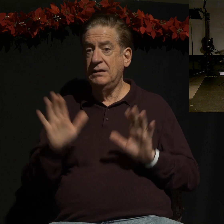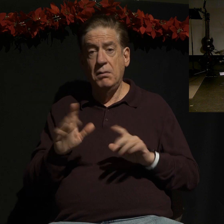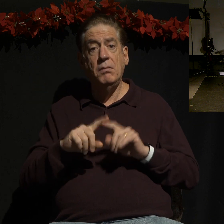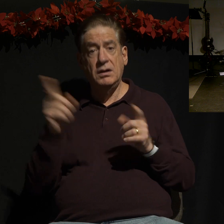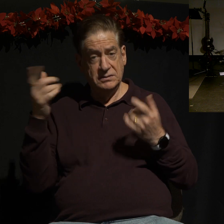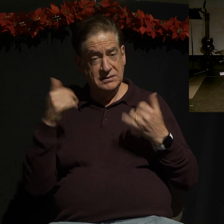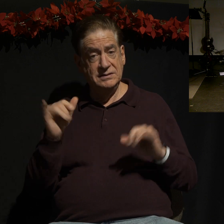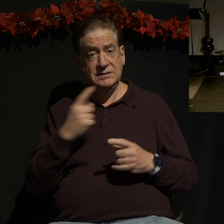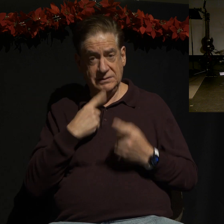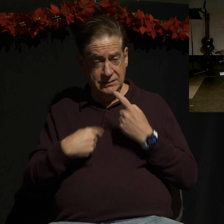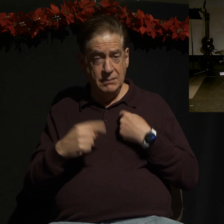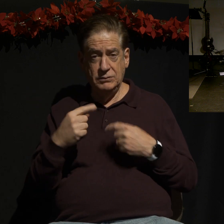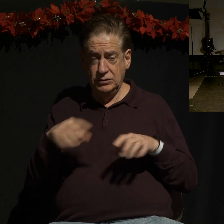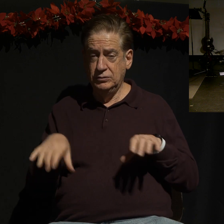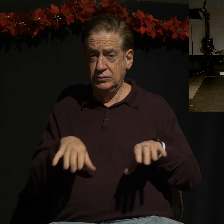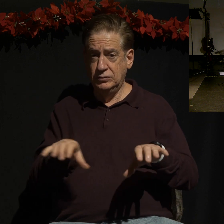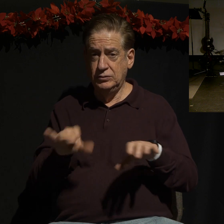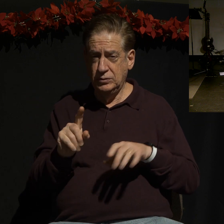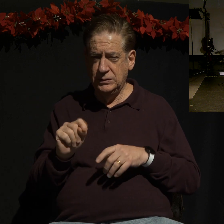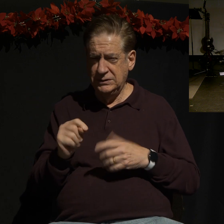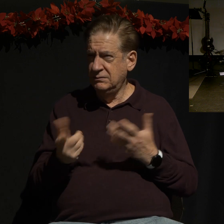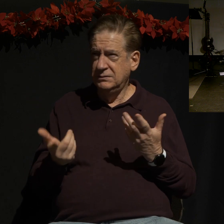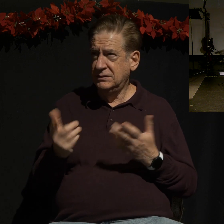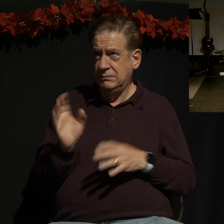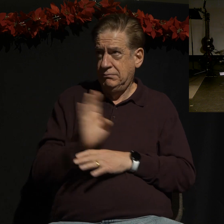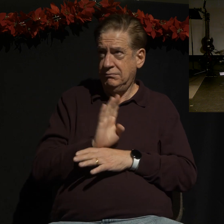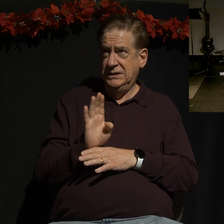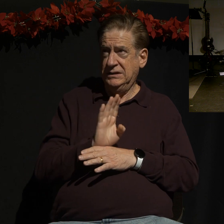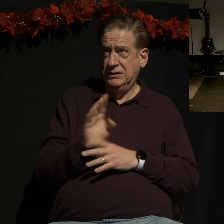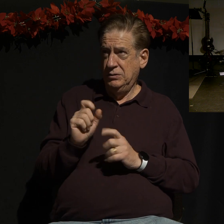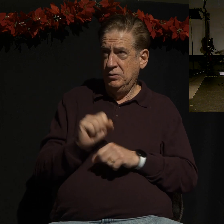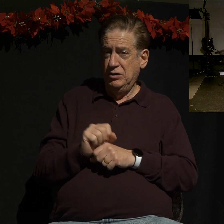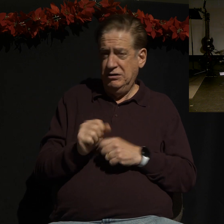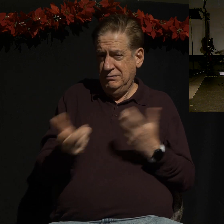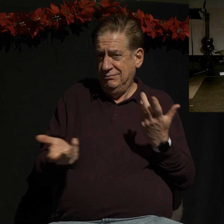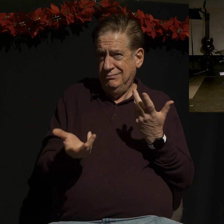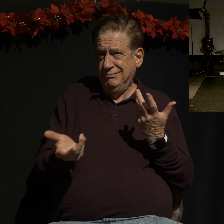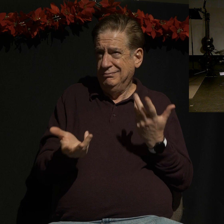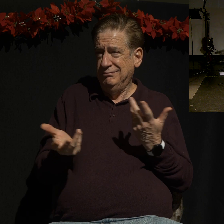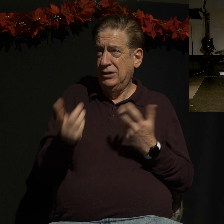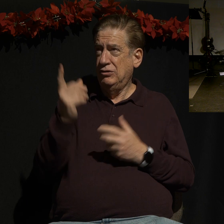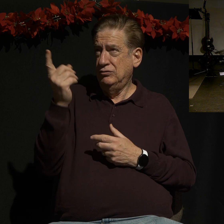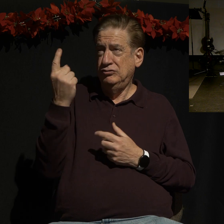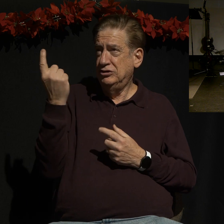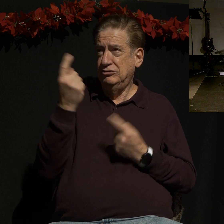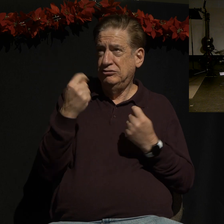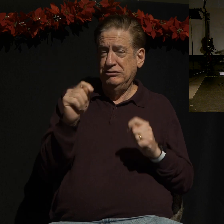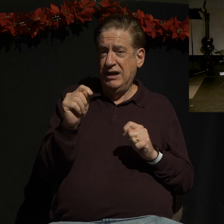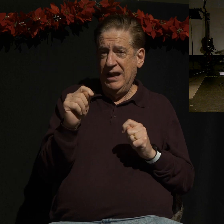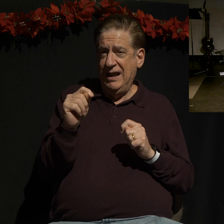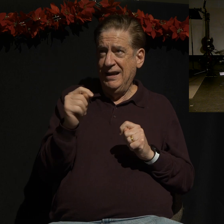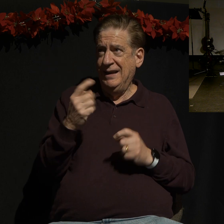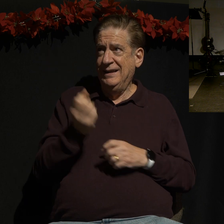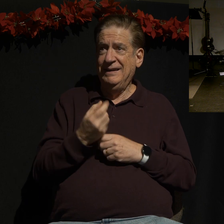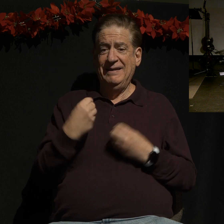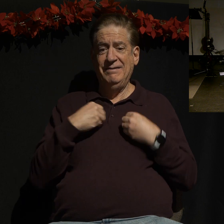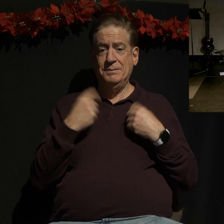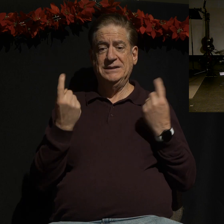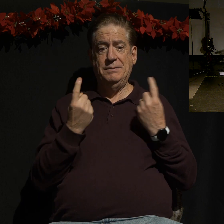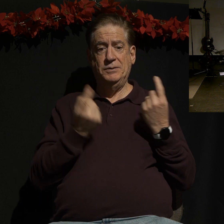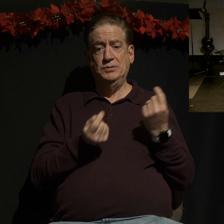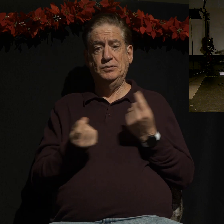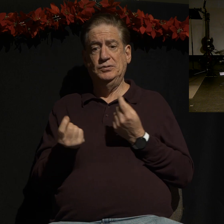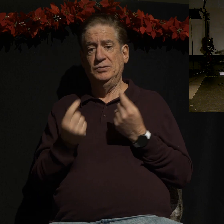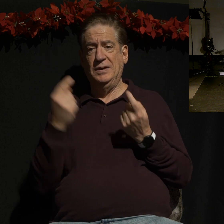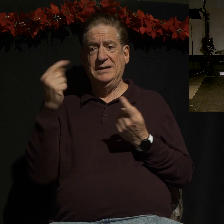you're still telling me to do it. Is this like busy work? Are you just trying to give me something to do until